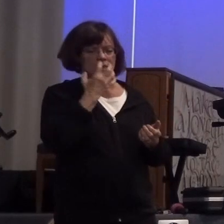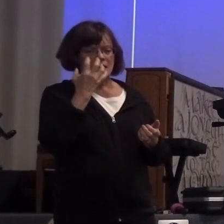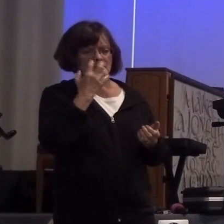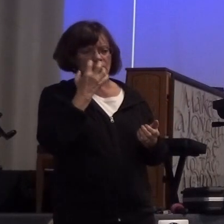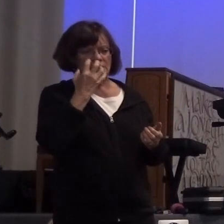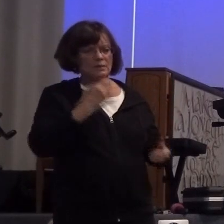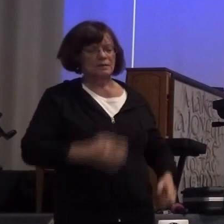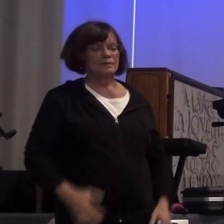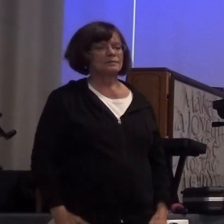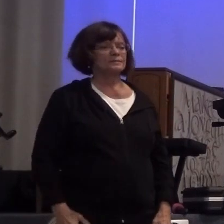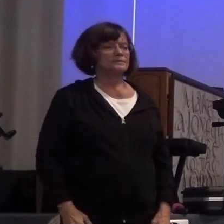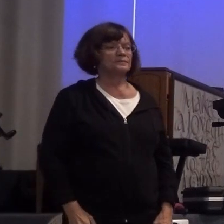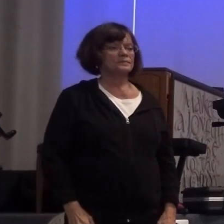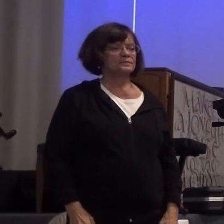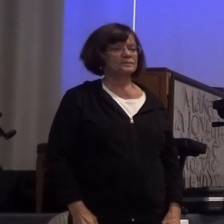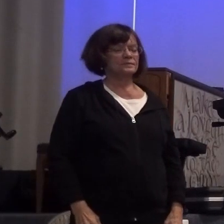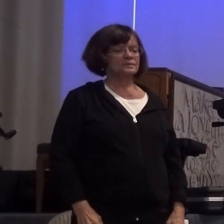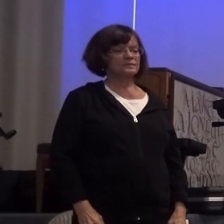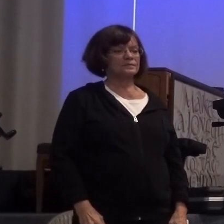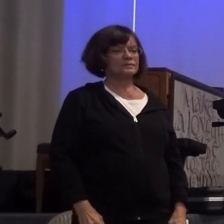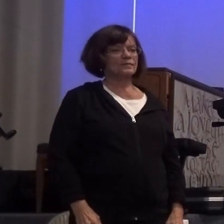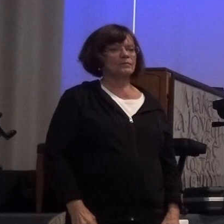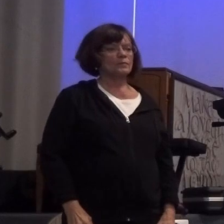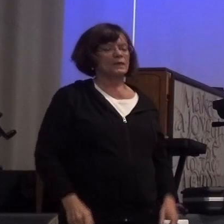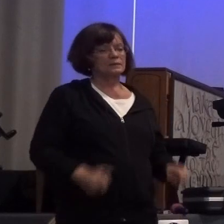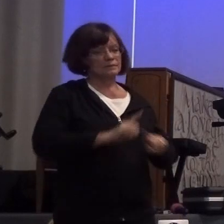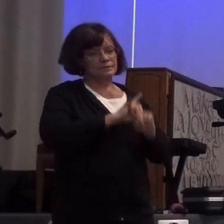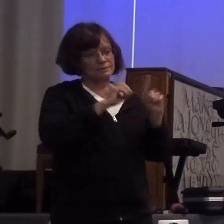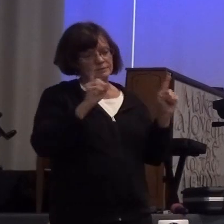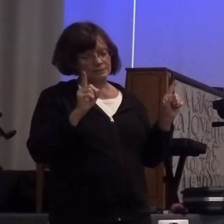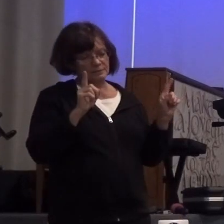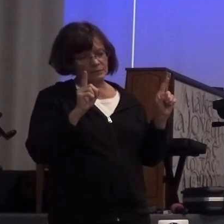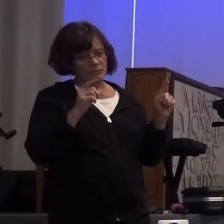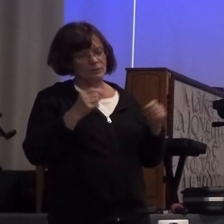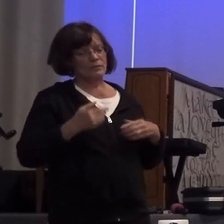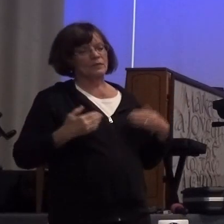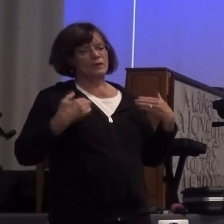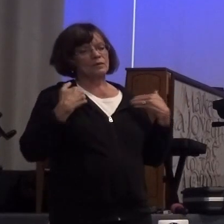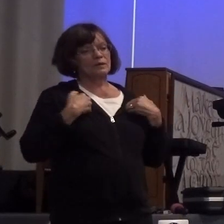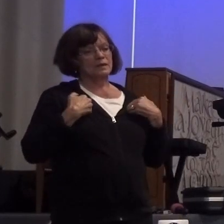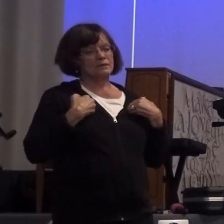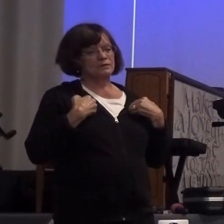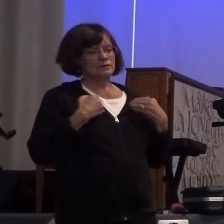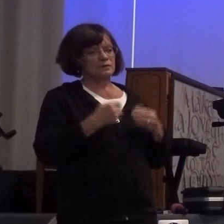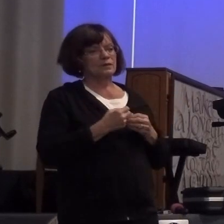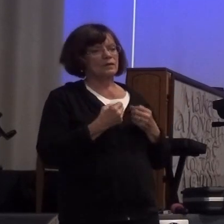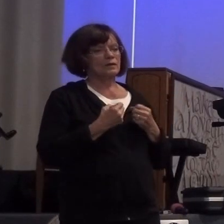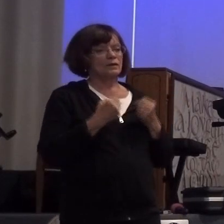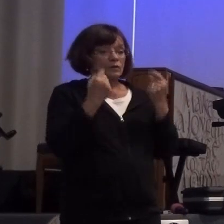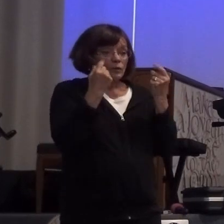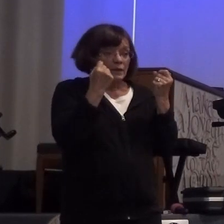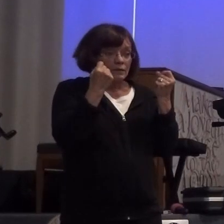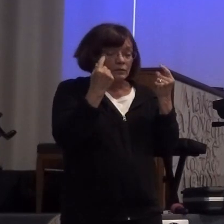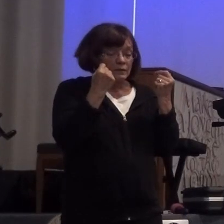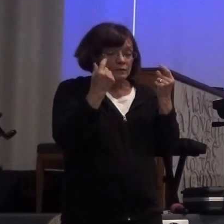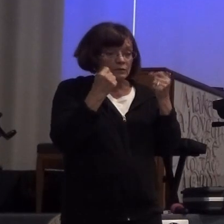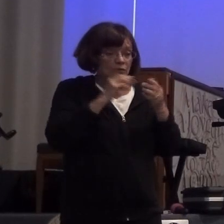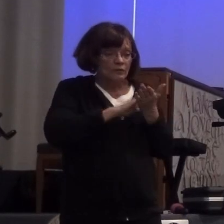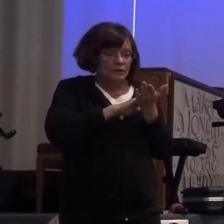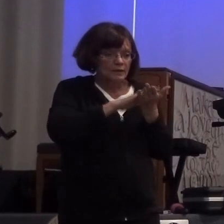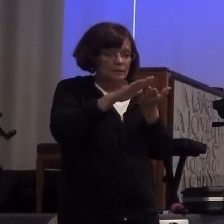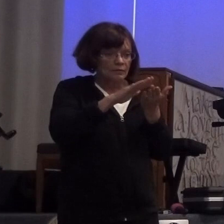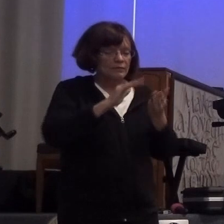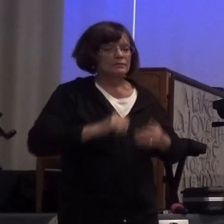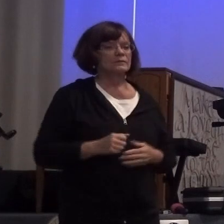keep, you know, and we should be quick to forgive. It should change our heart. These things are there